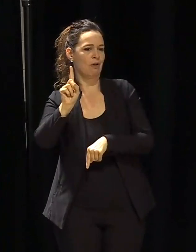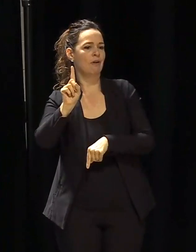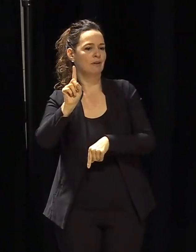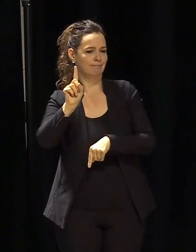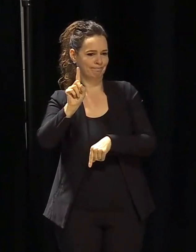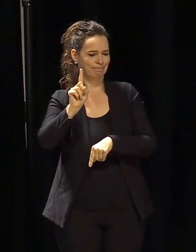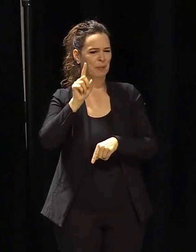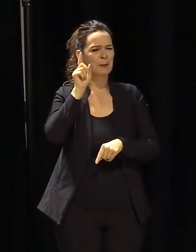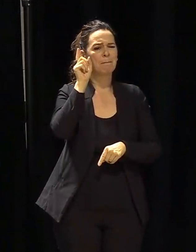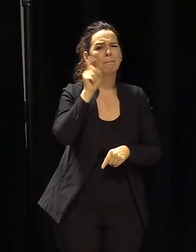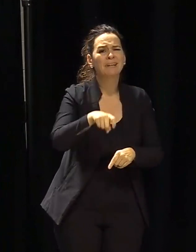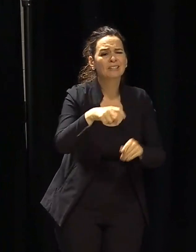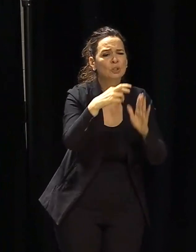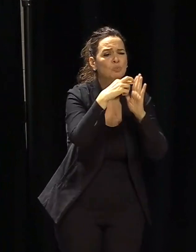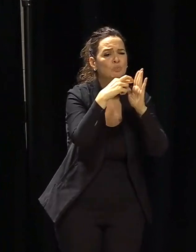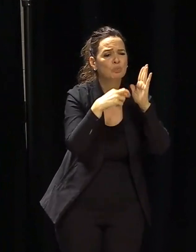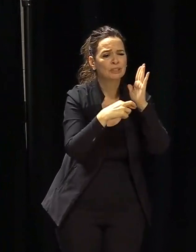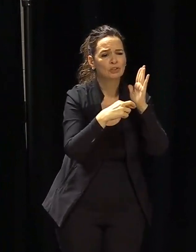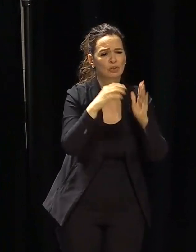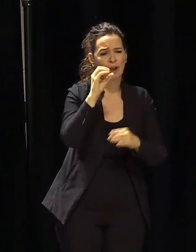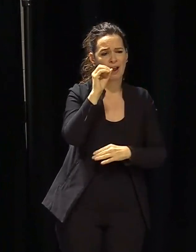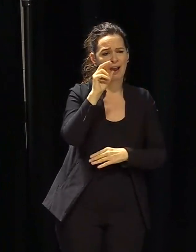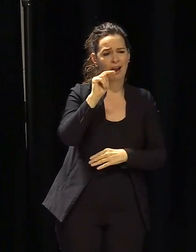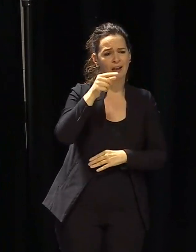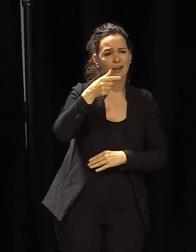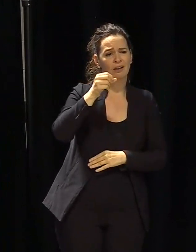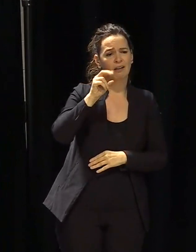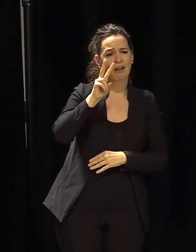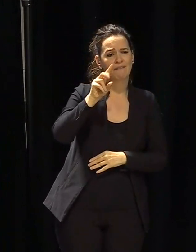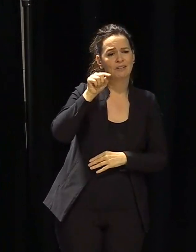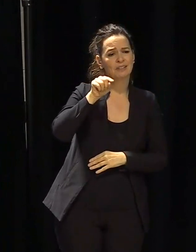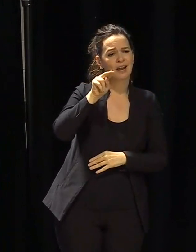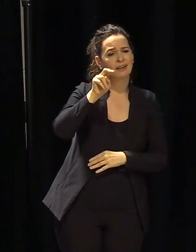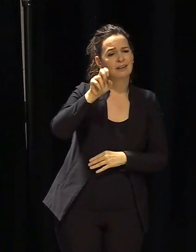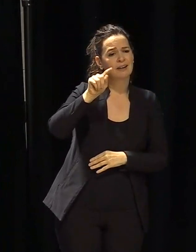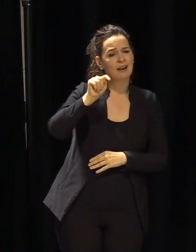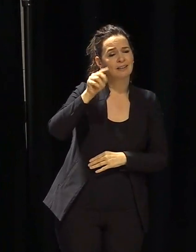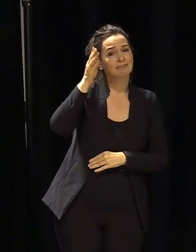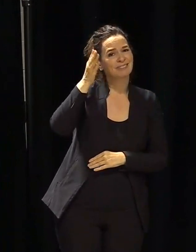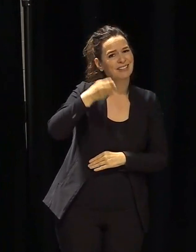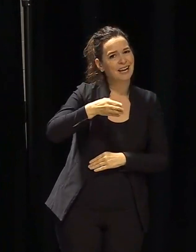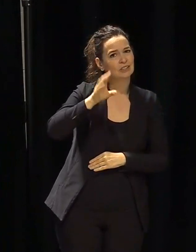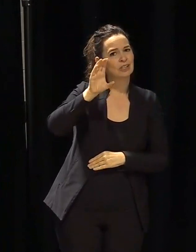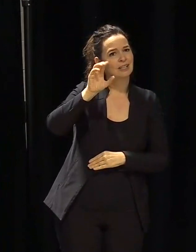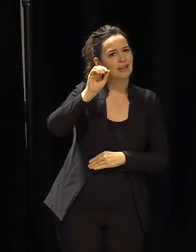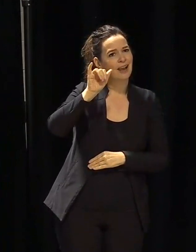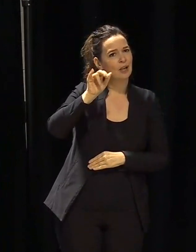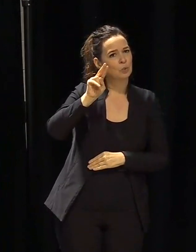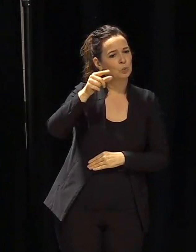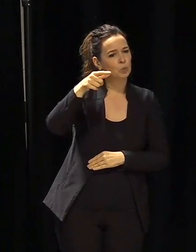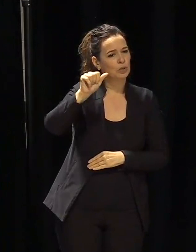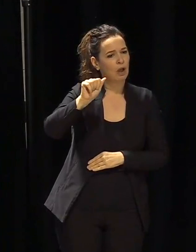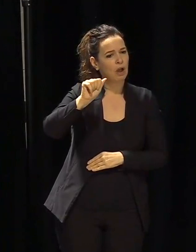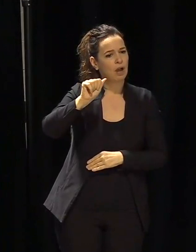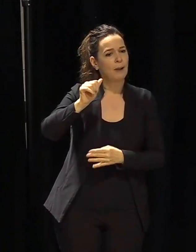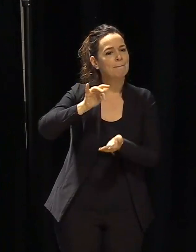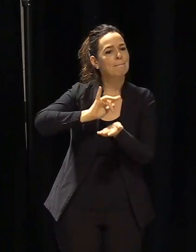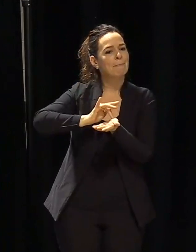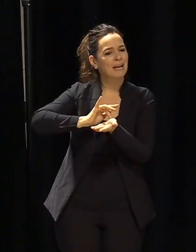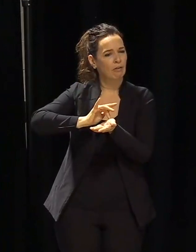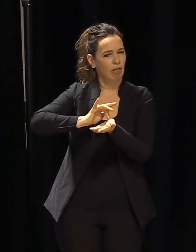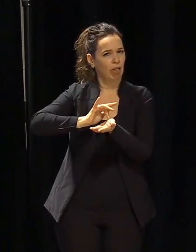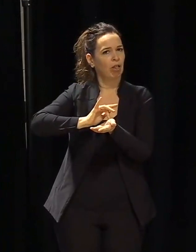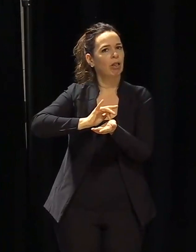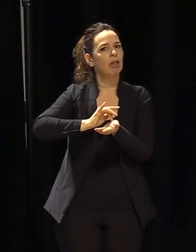up to 600, and then next week, it will be up to 1,000. So part of what we can control in